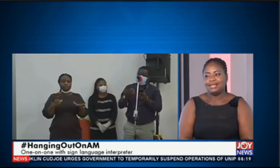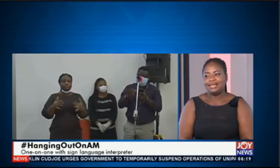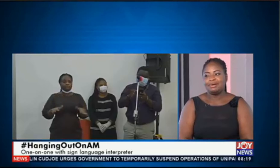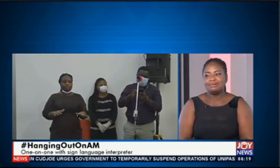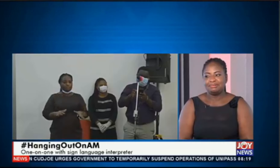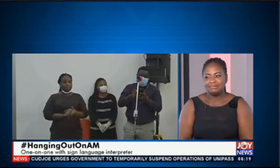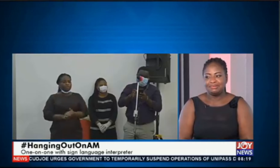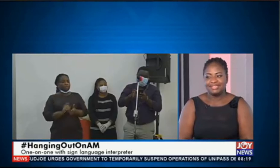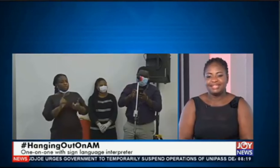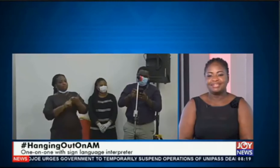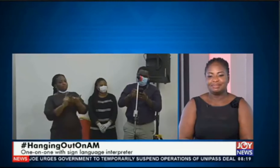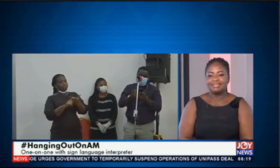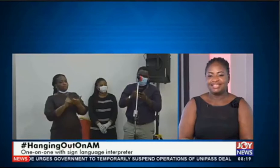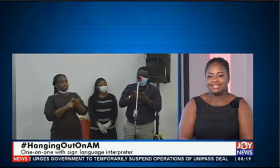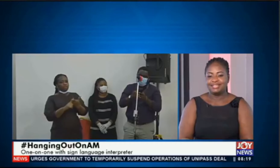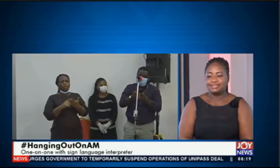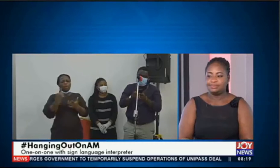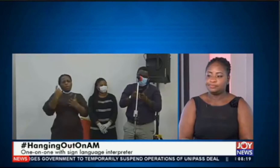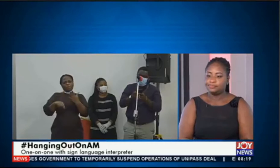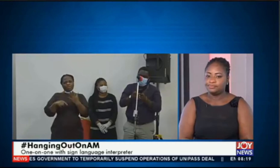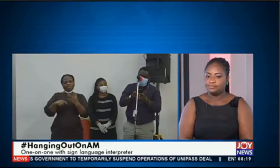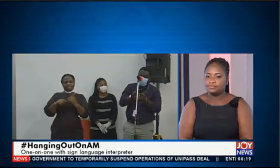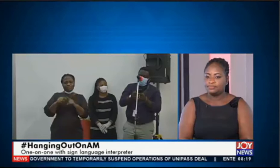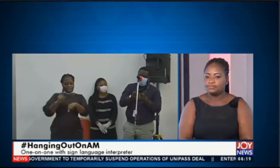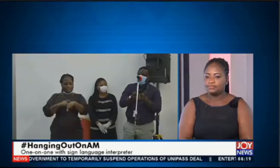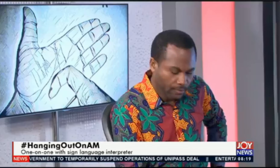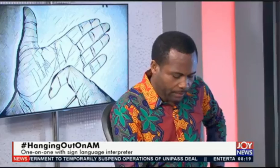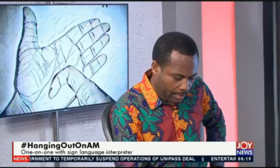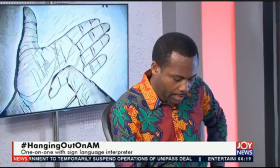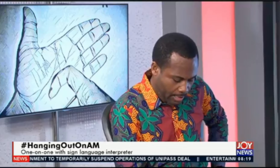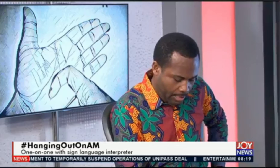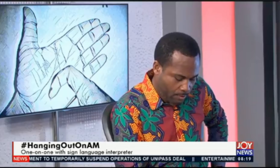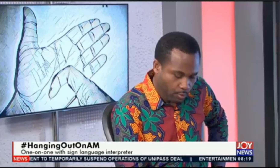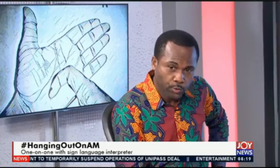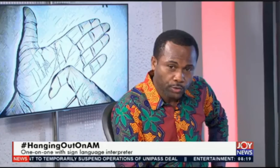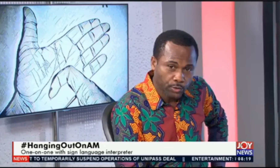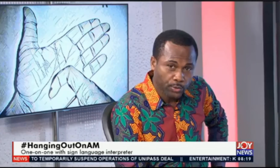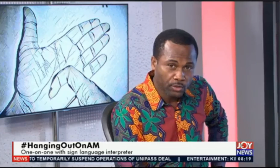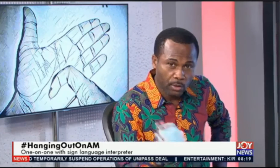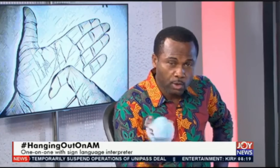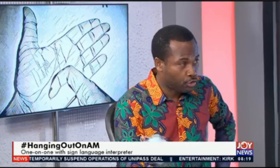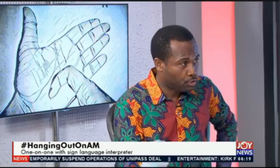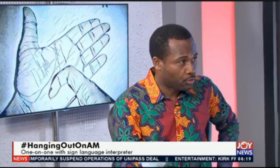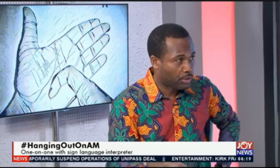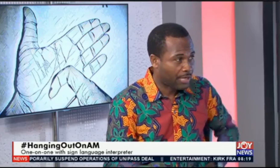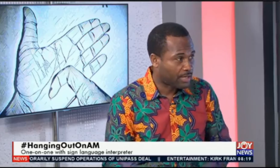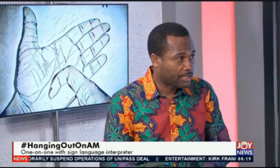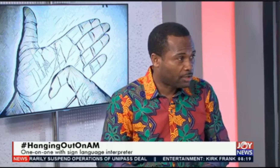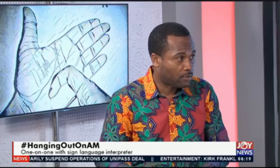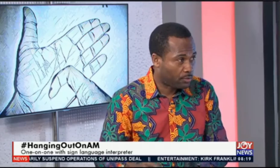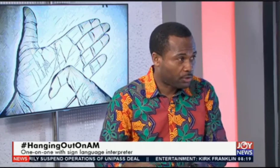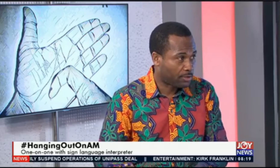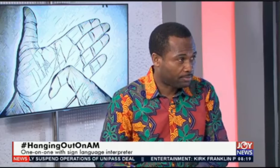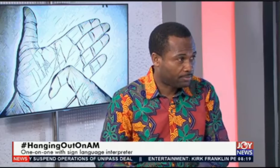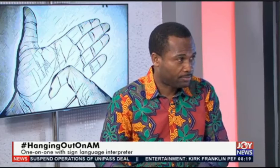me at GBC training school. Okay. All right. So at the end of the day, we know that what you do attracts a lot